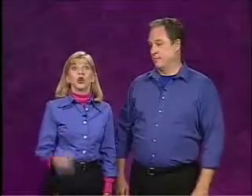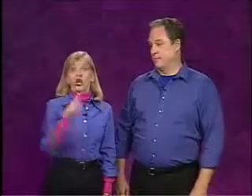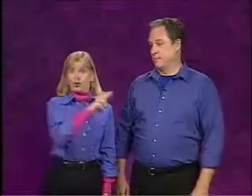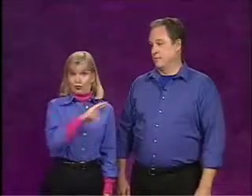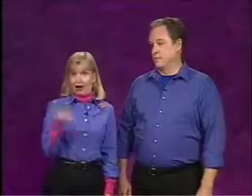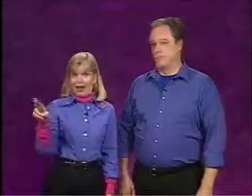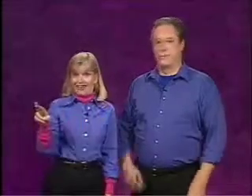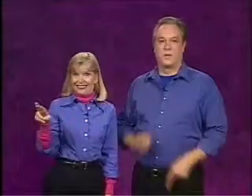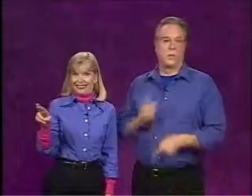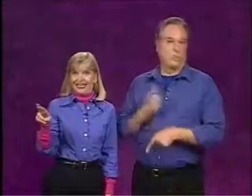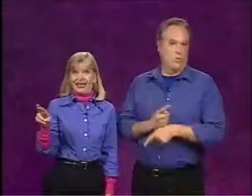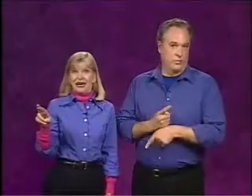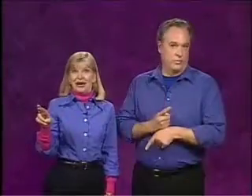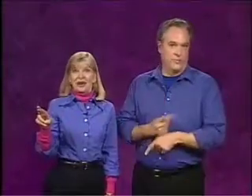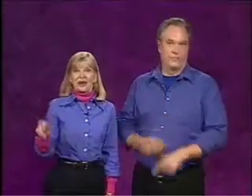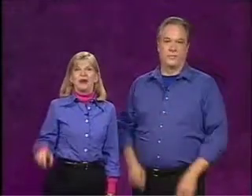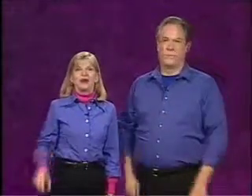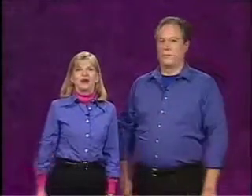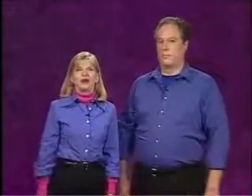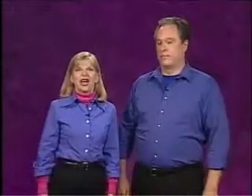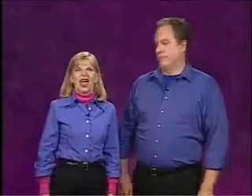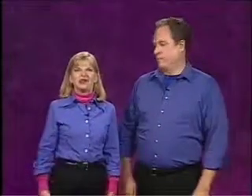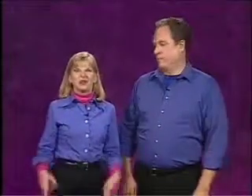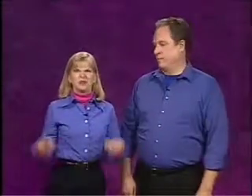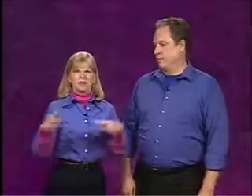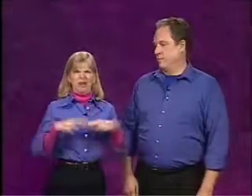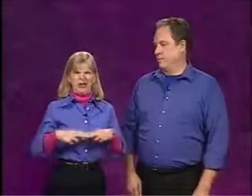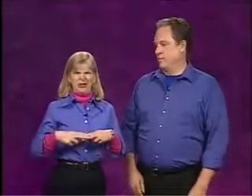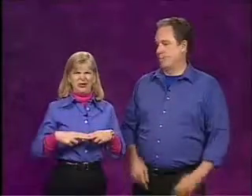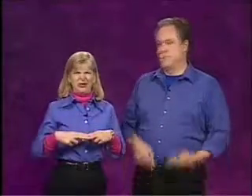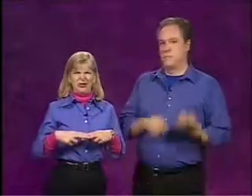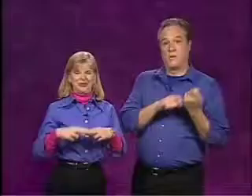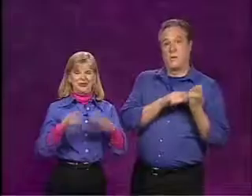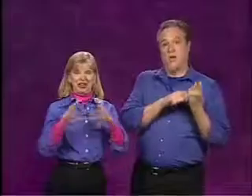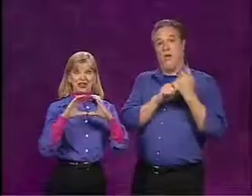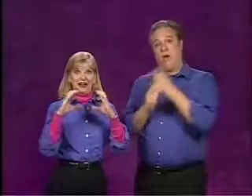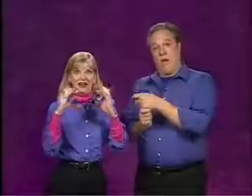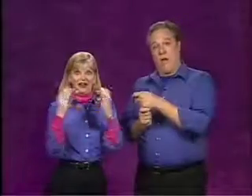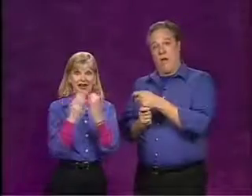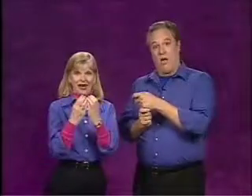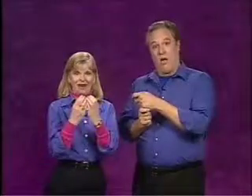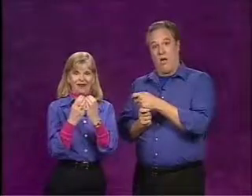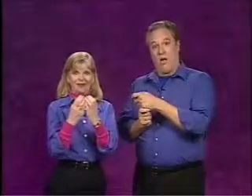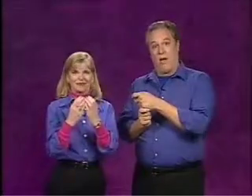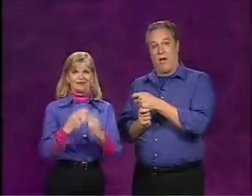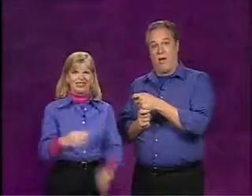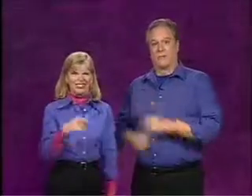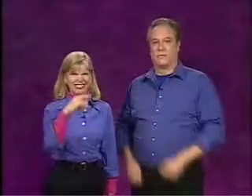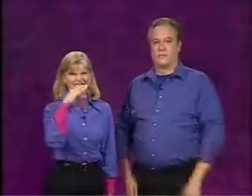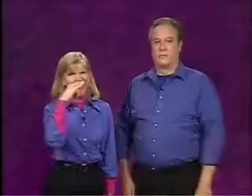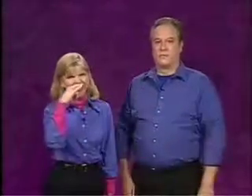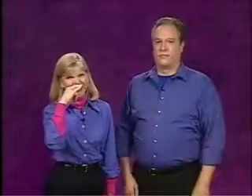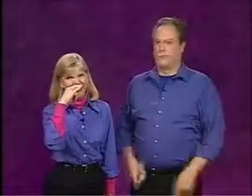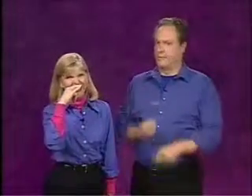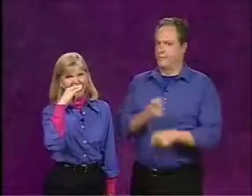it right, or I'm going to have to belt you with a club. Just kidding.